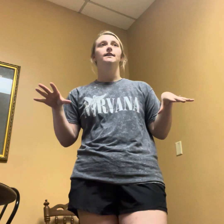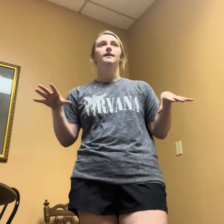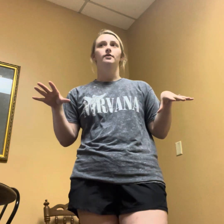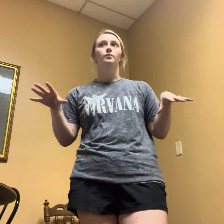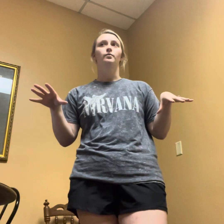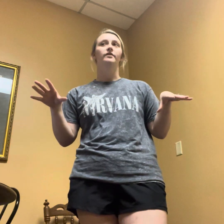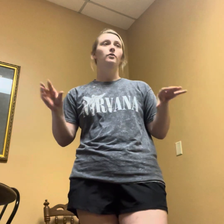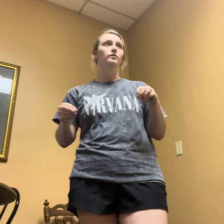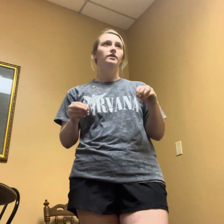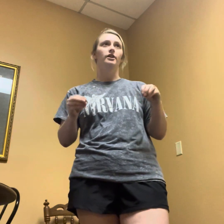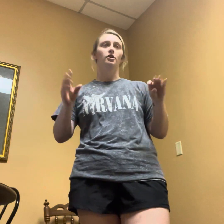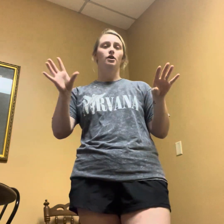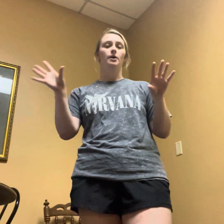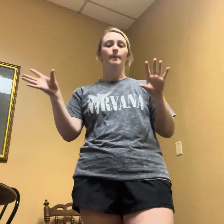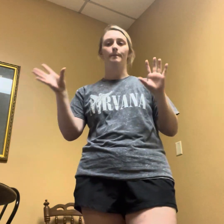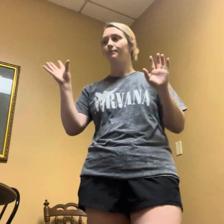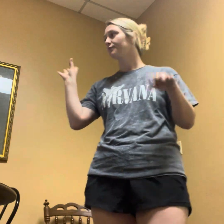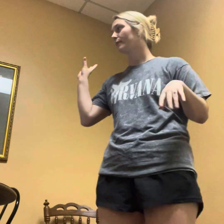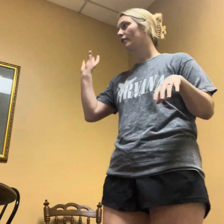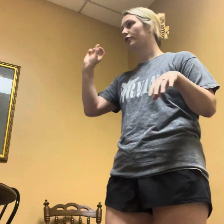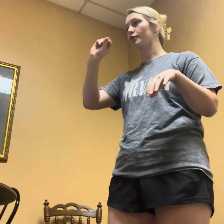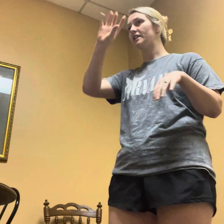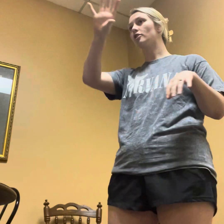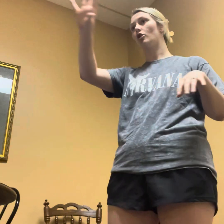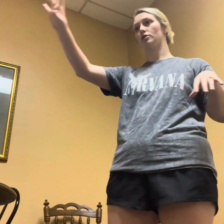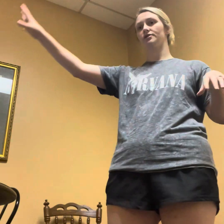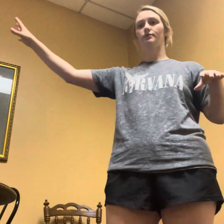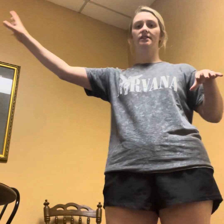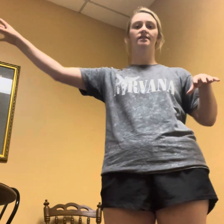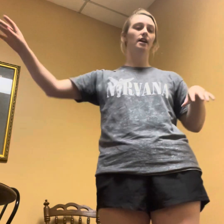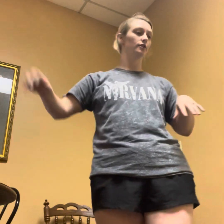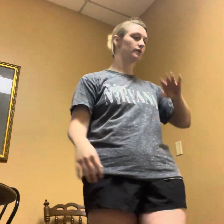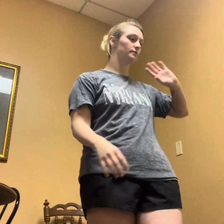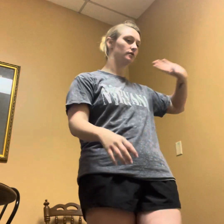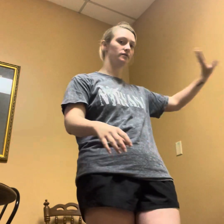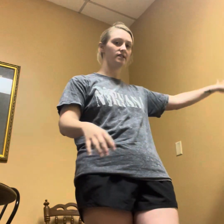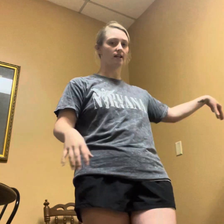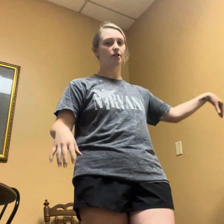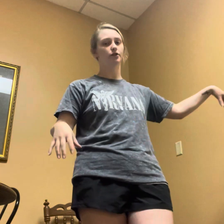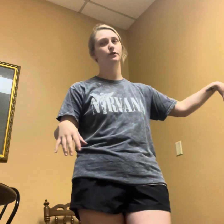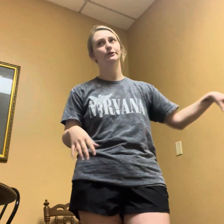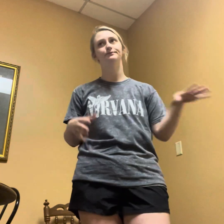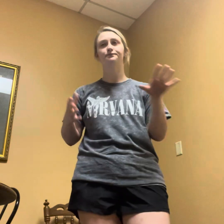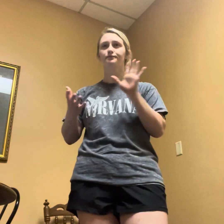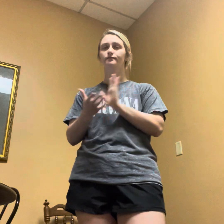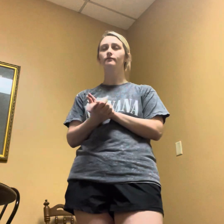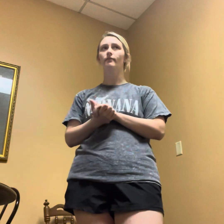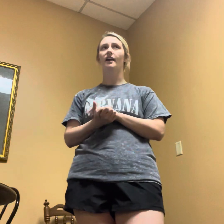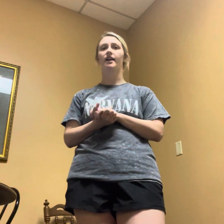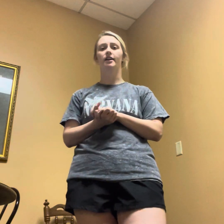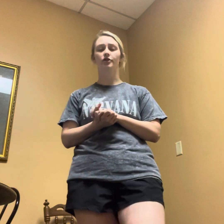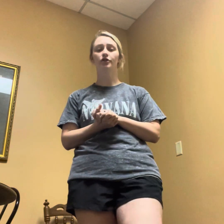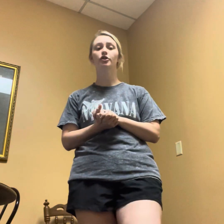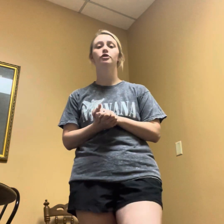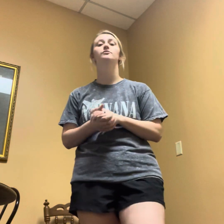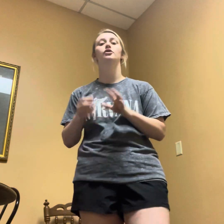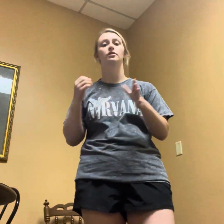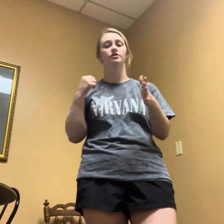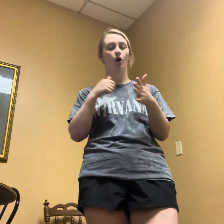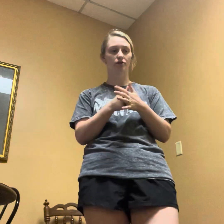and there are 3 cards on this side of the room and on this side of the room. And in your groups, you're going to talk to each